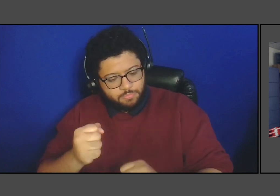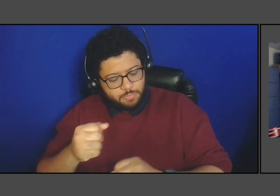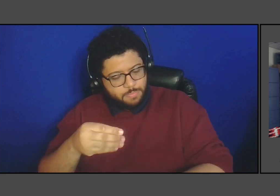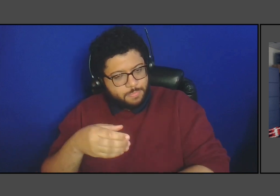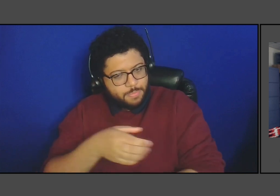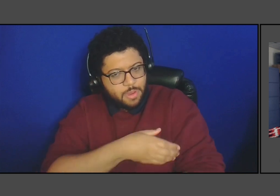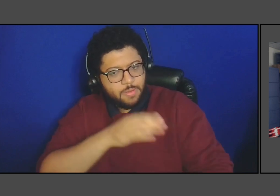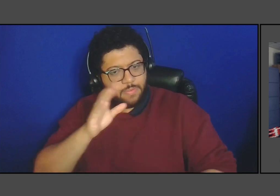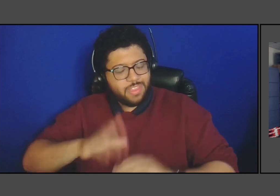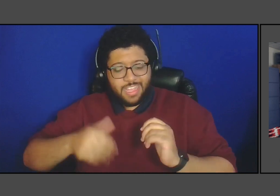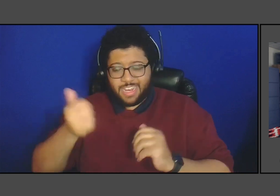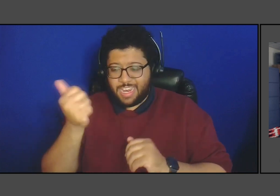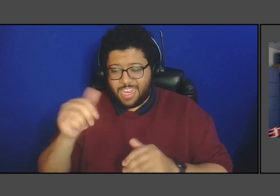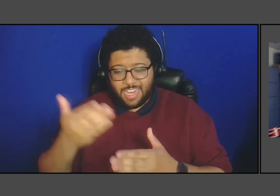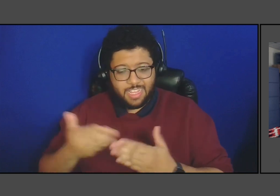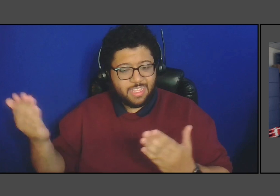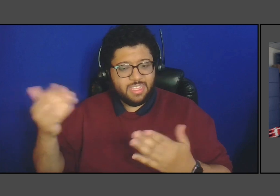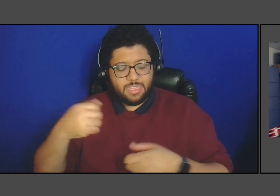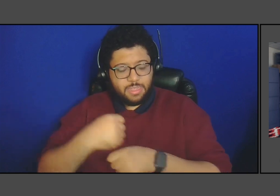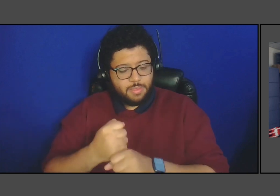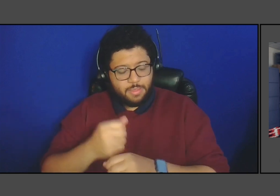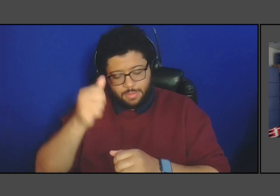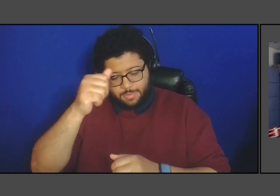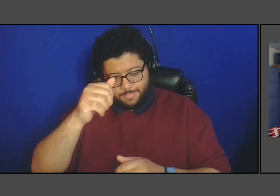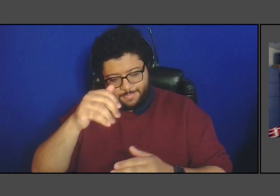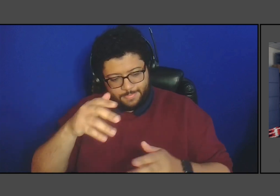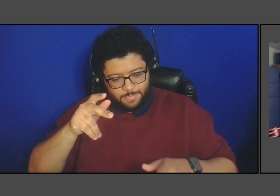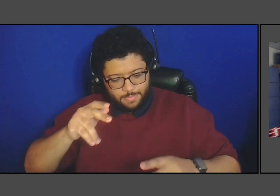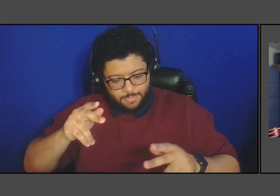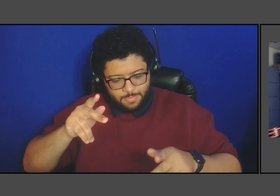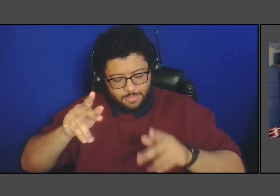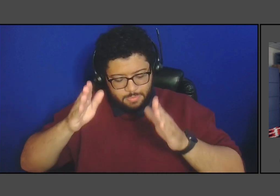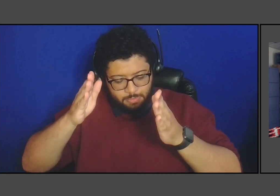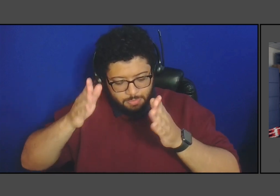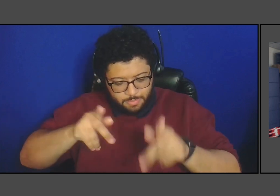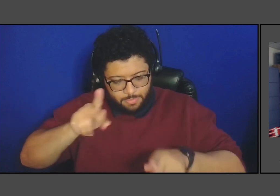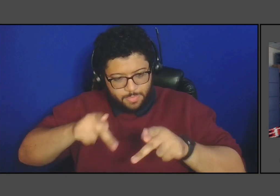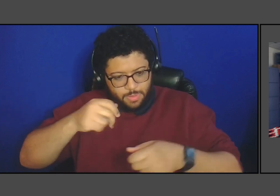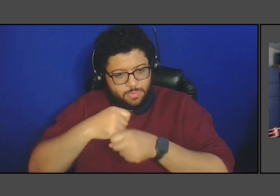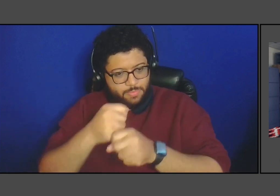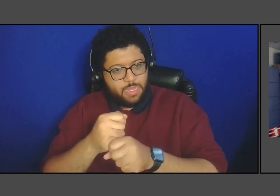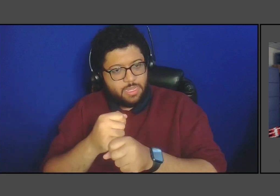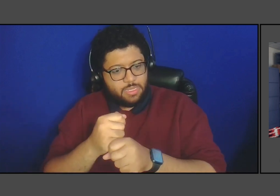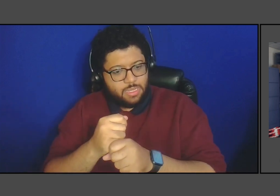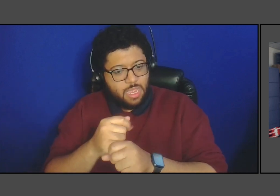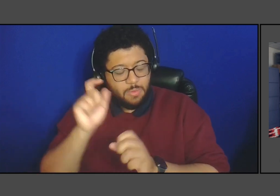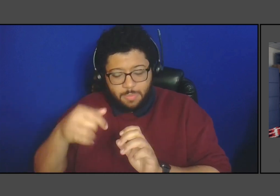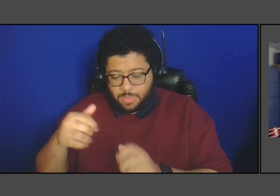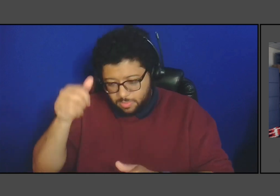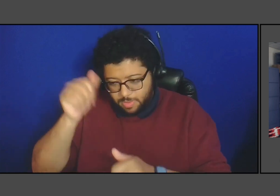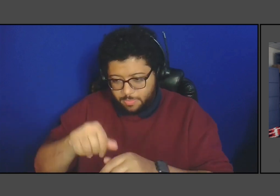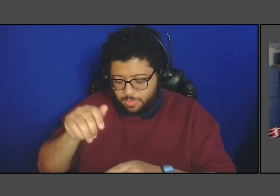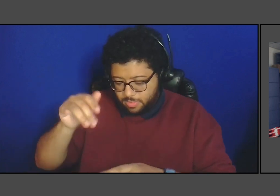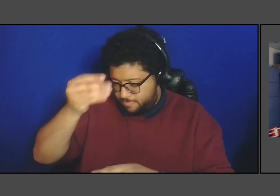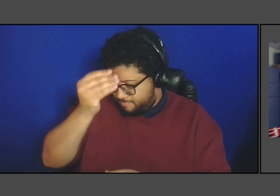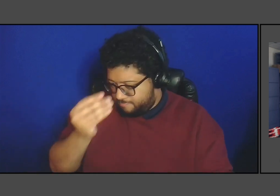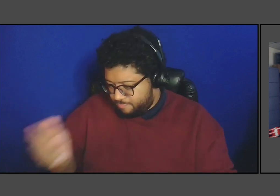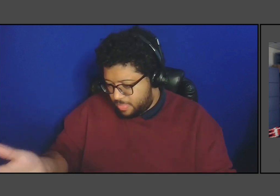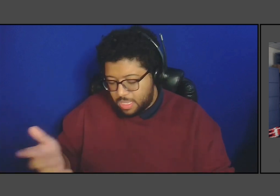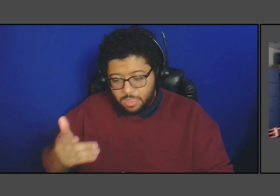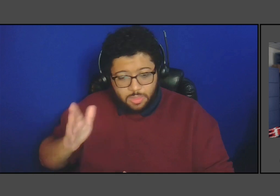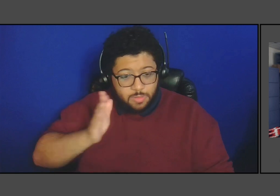generation of folks, this next generation that is coming forward to be able to really